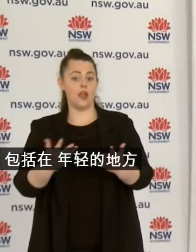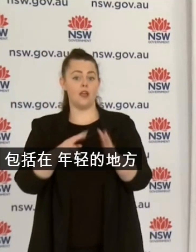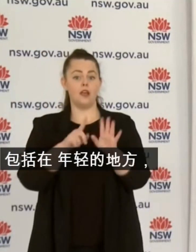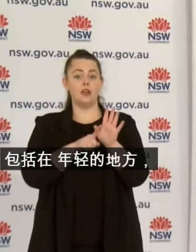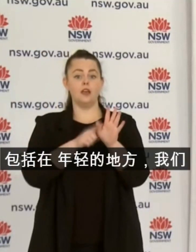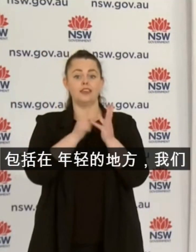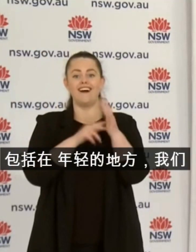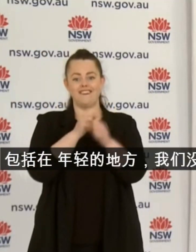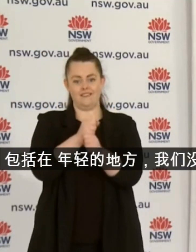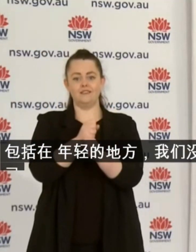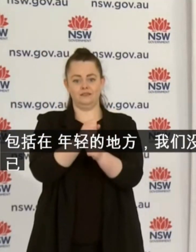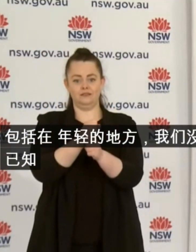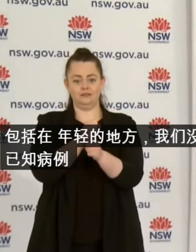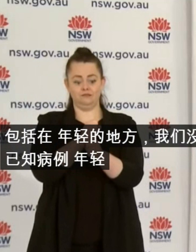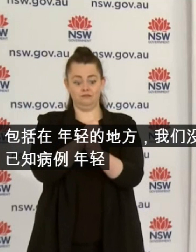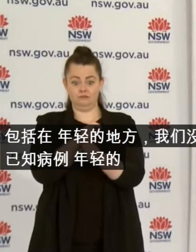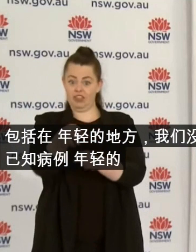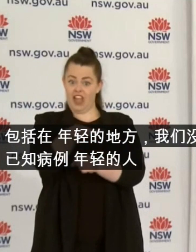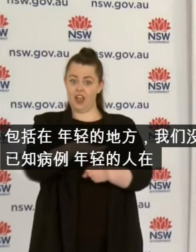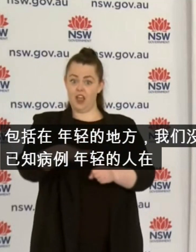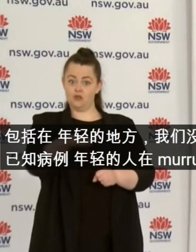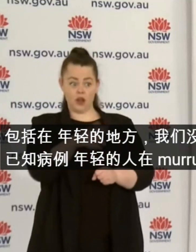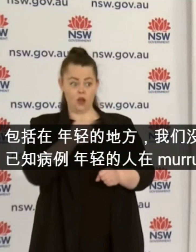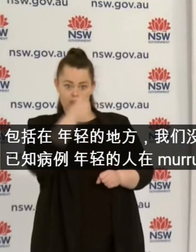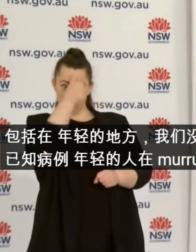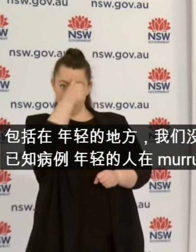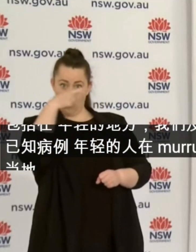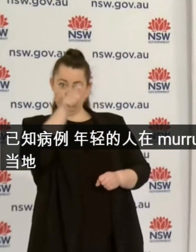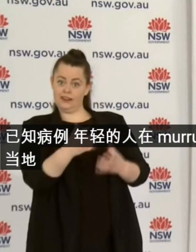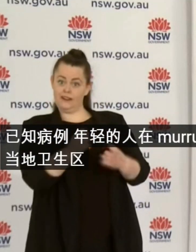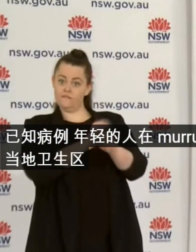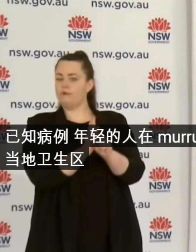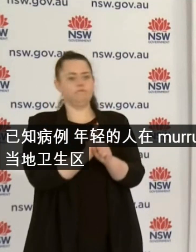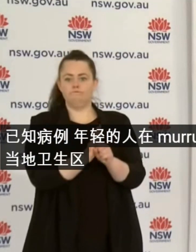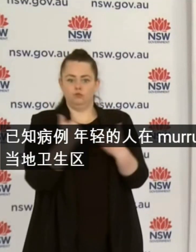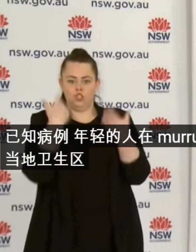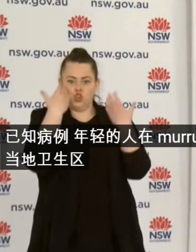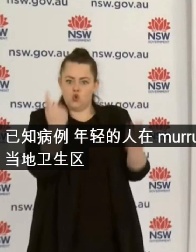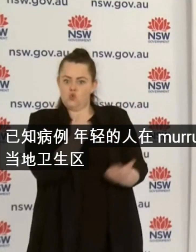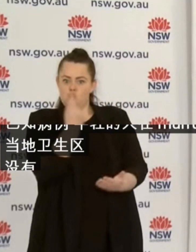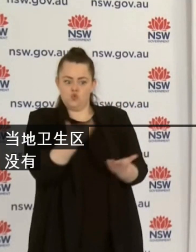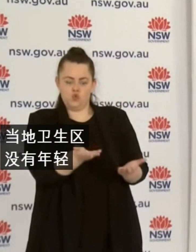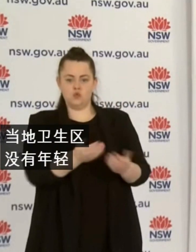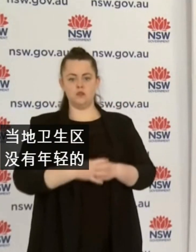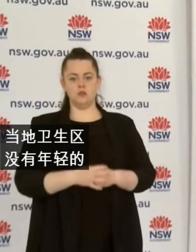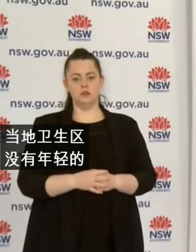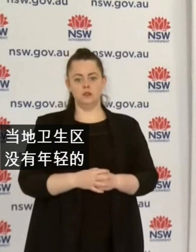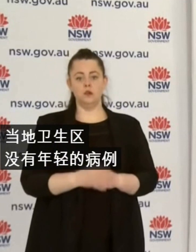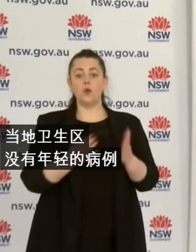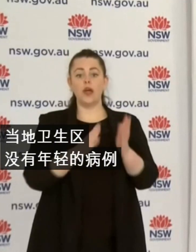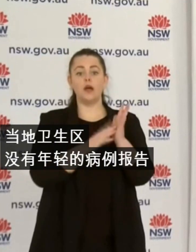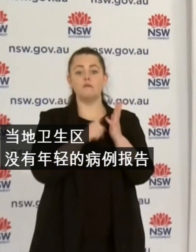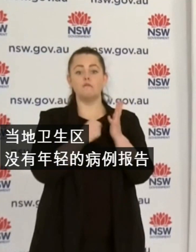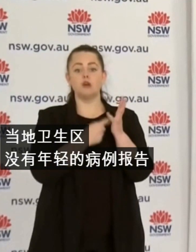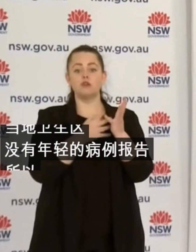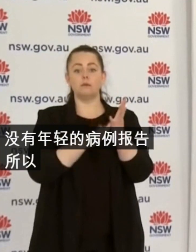Young, where we have no known cases. Young is in the Murrumbidgee Local Health District. There's been no cases